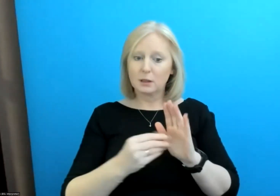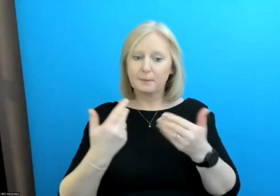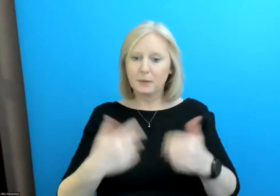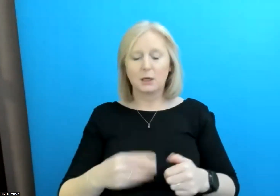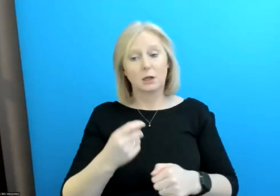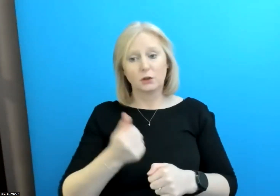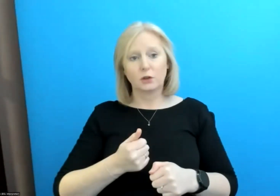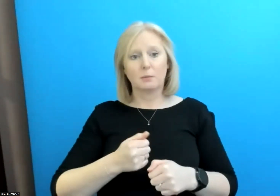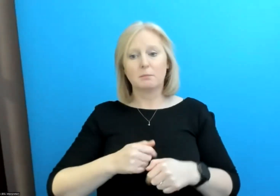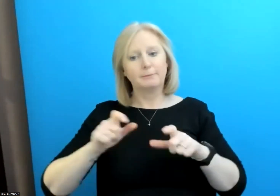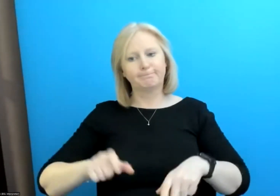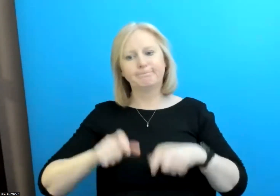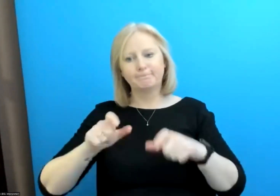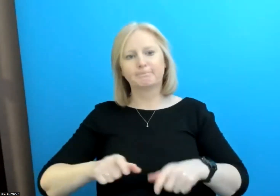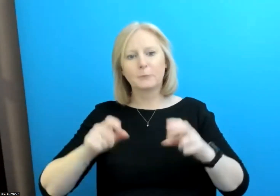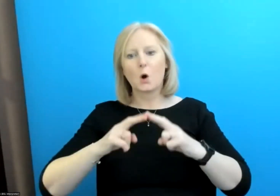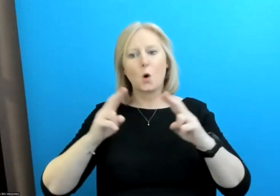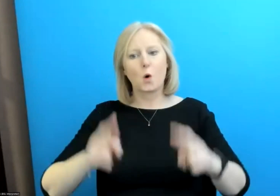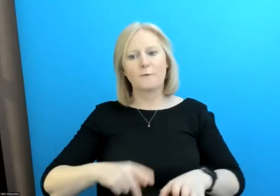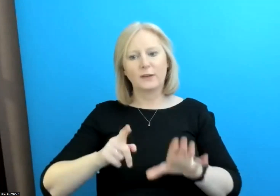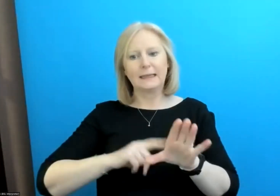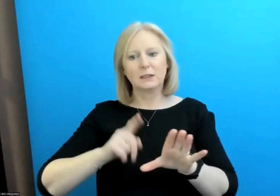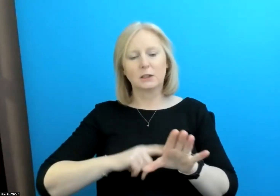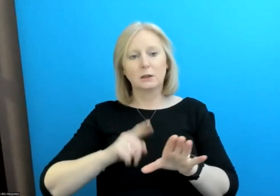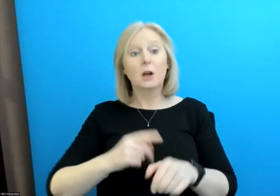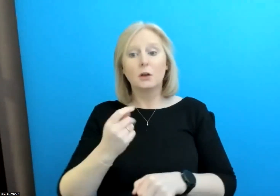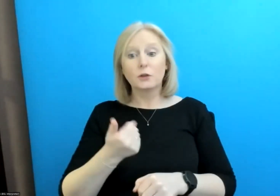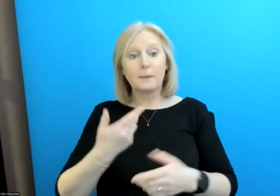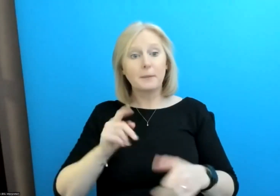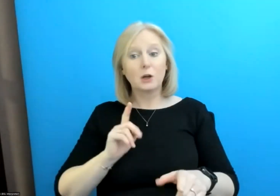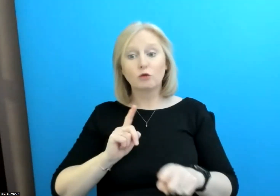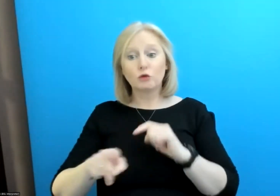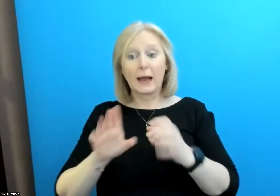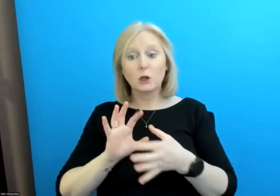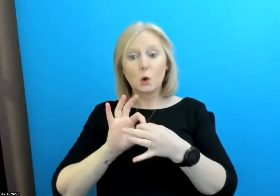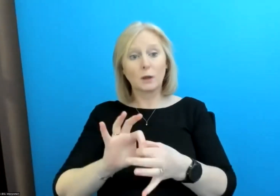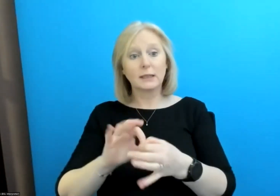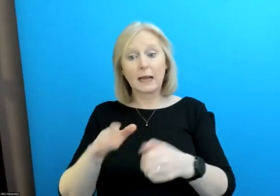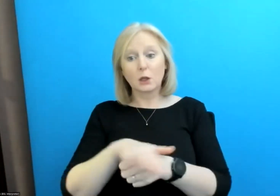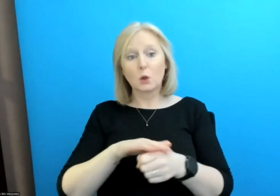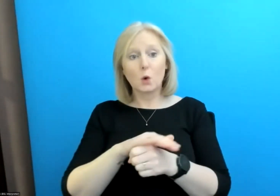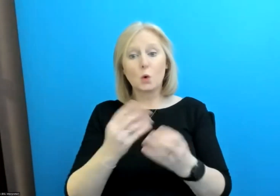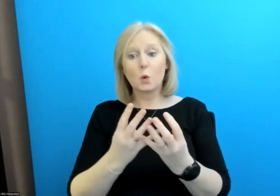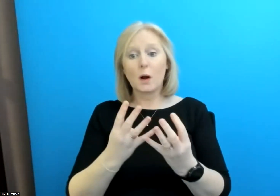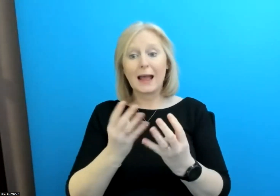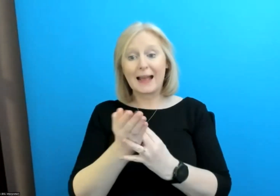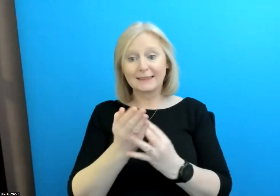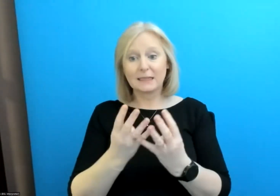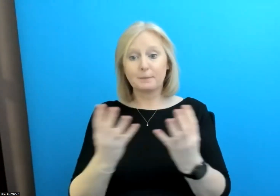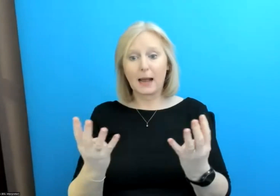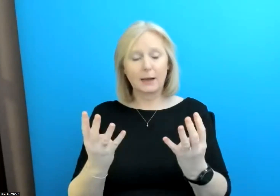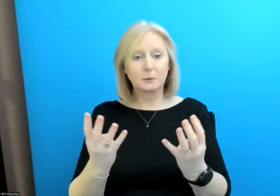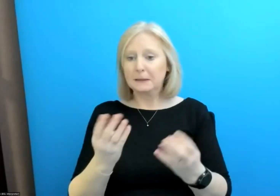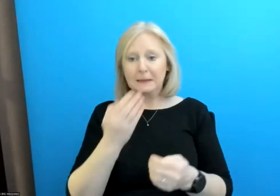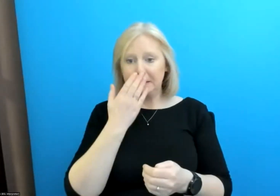home for years. There's people who have tried to contact the local access panel. They're not getting through to them for whatever reason.